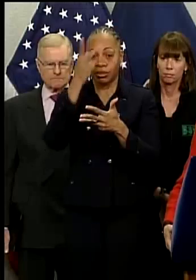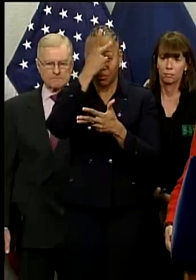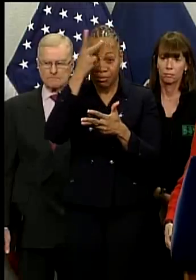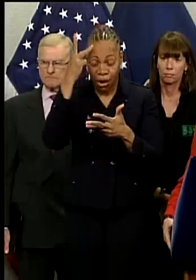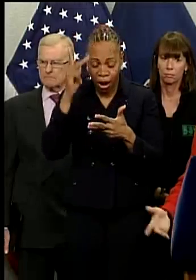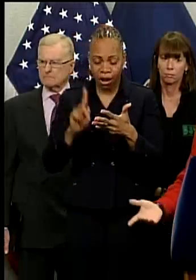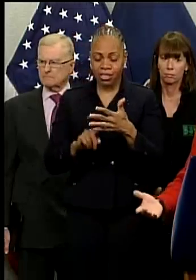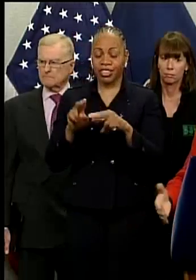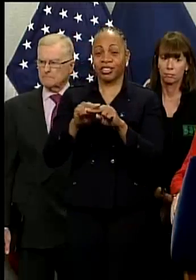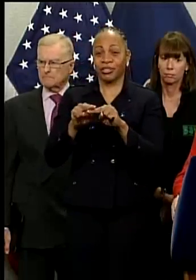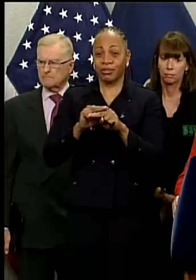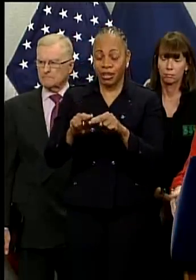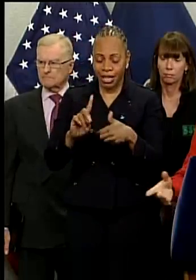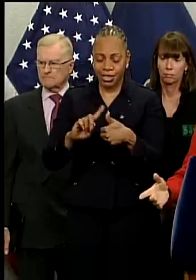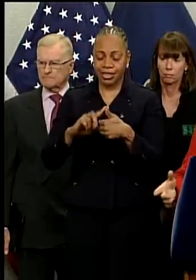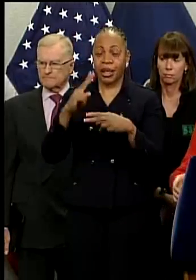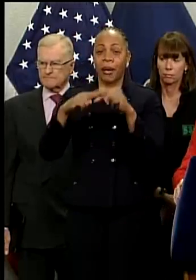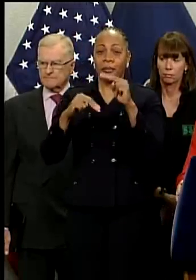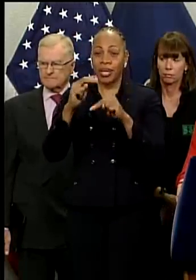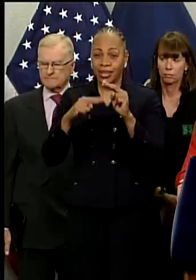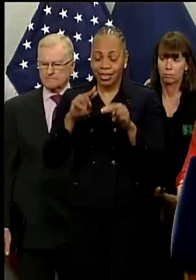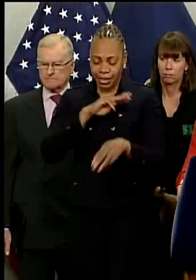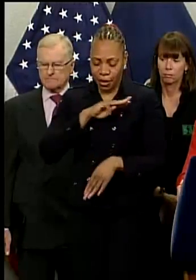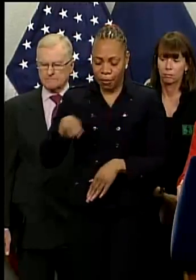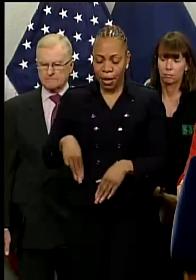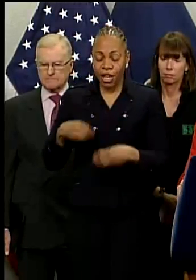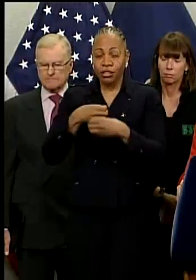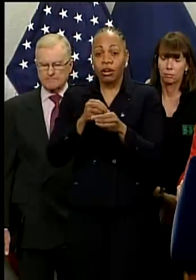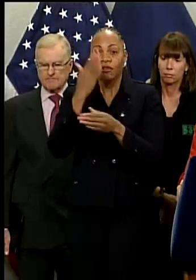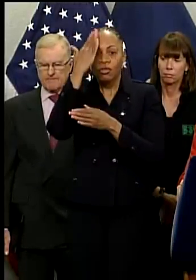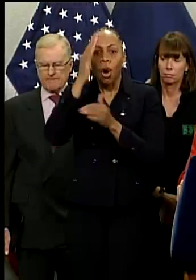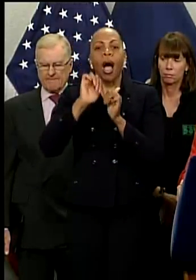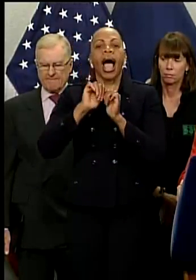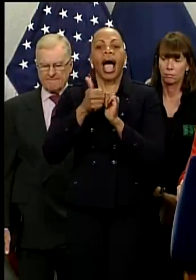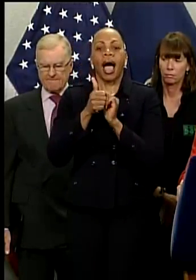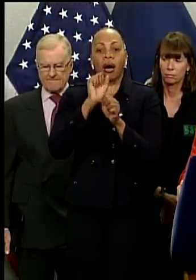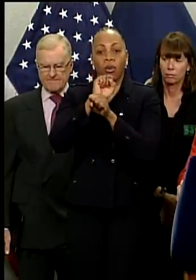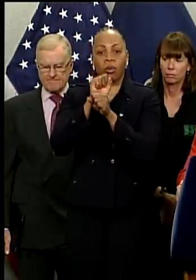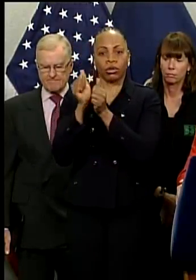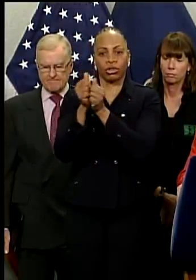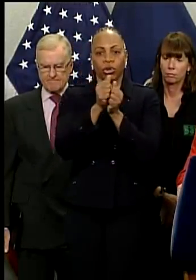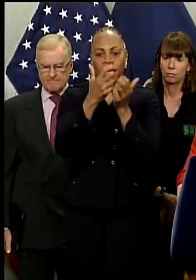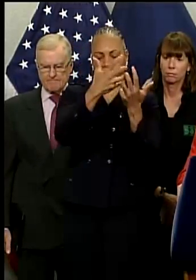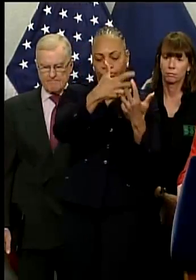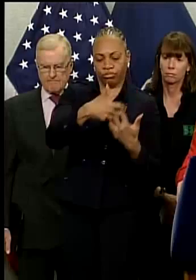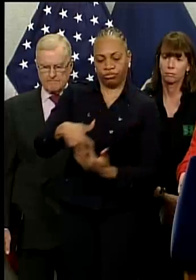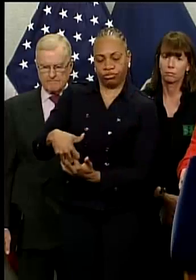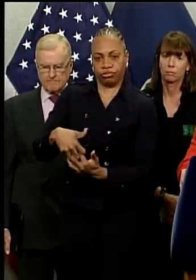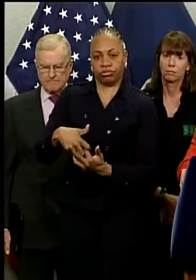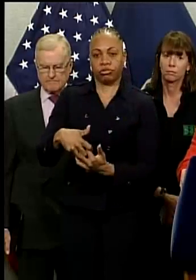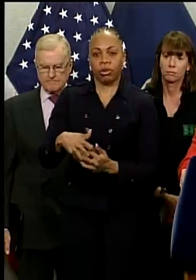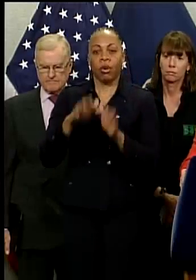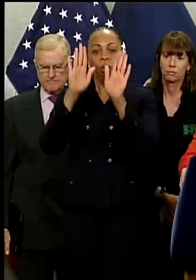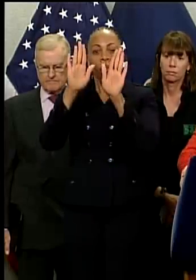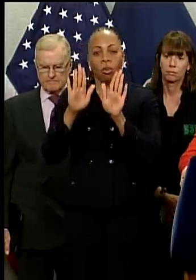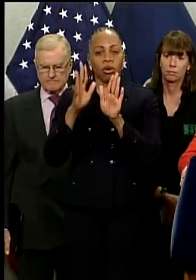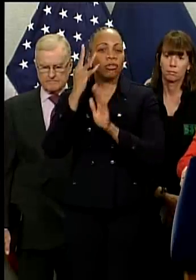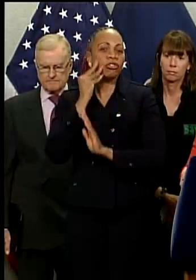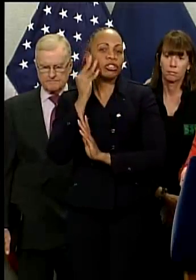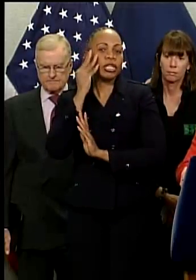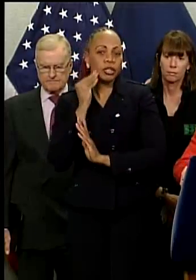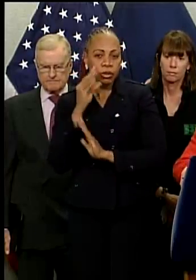buildings, the mayor's office of people with disabilities all know how to work together. They got a great experience in doing that. I think that since it's fresh